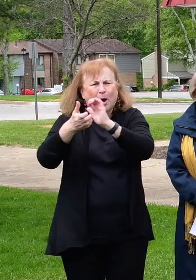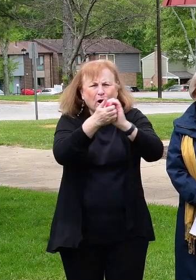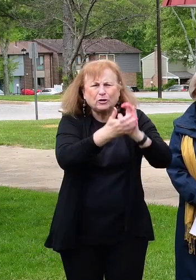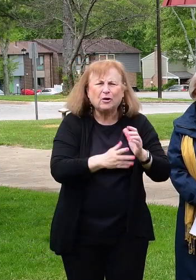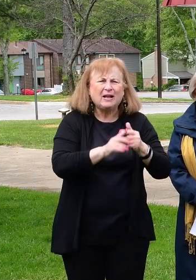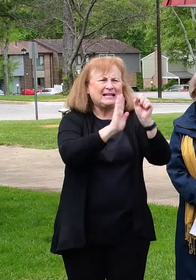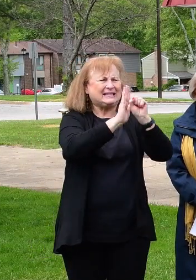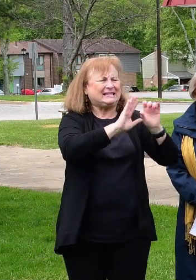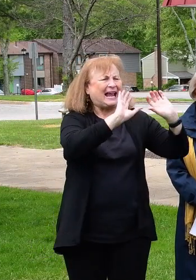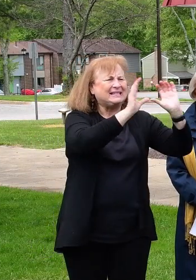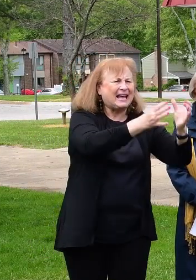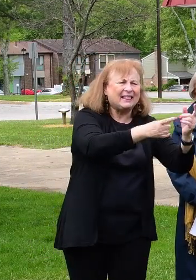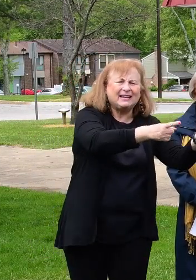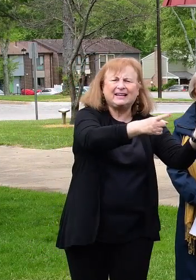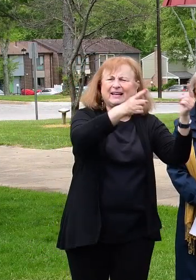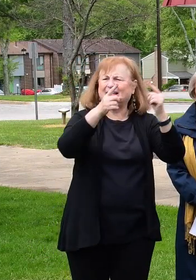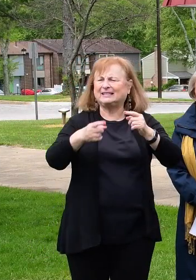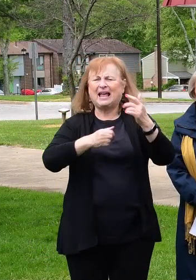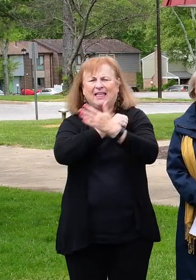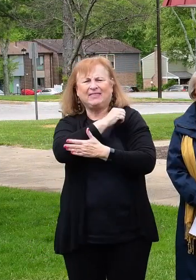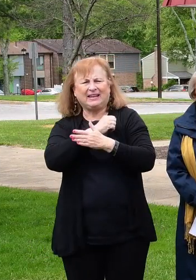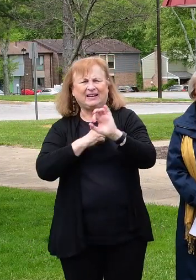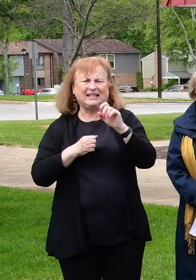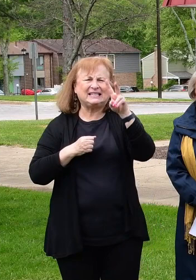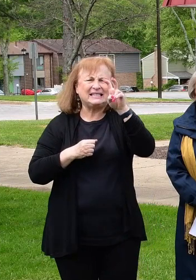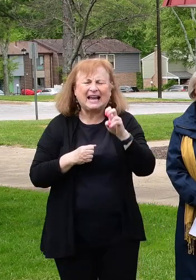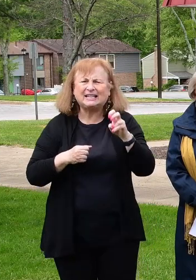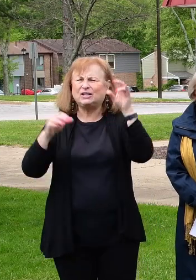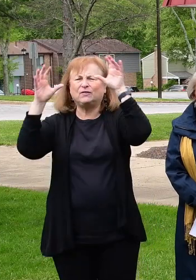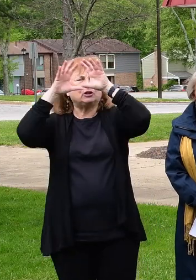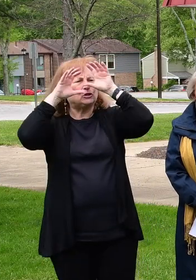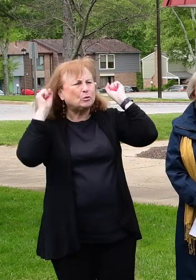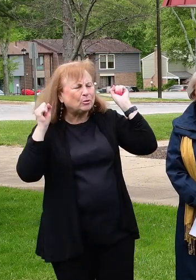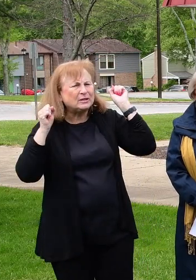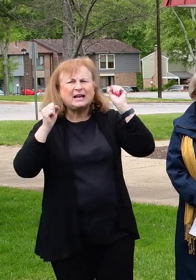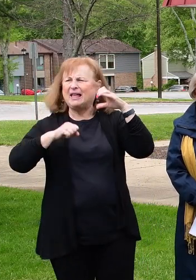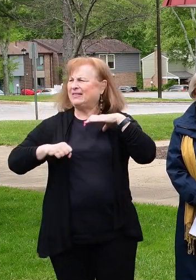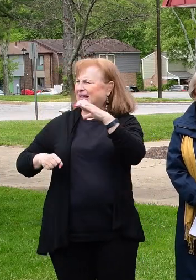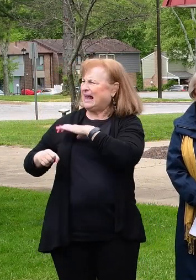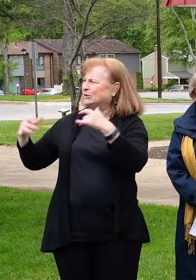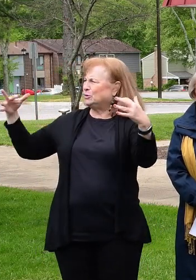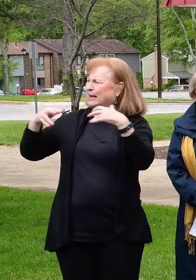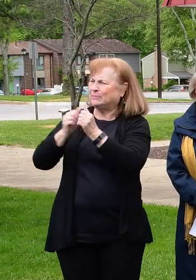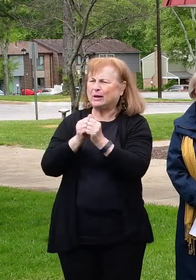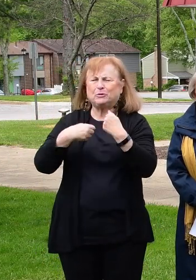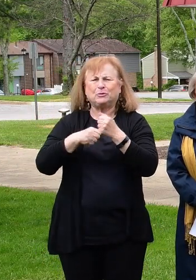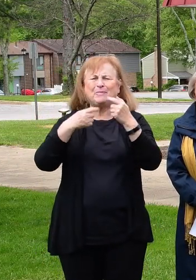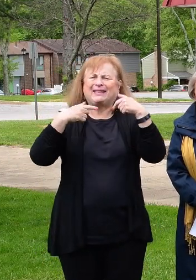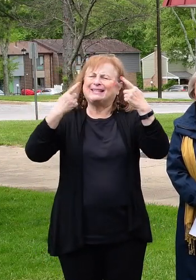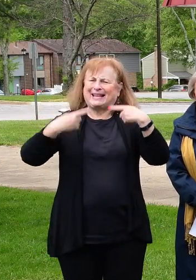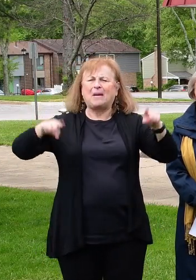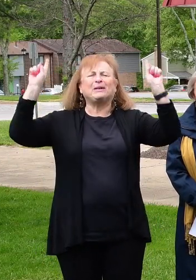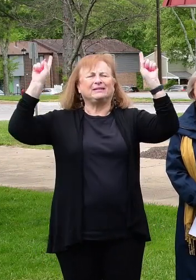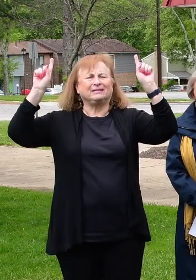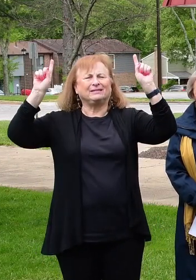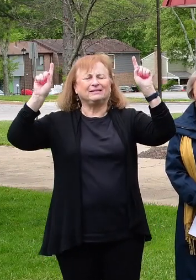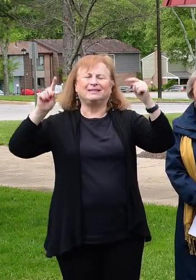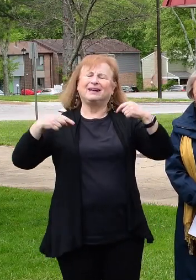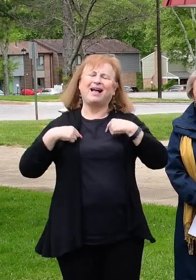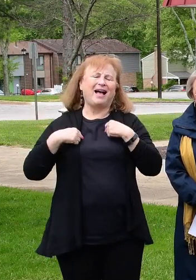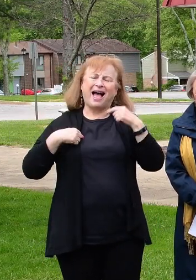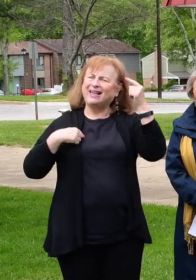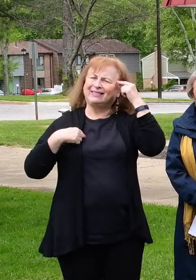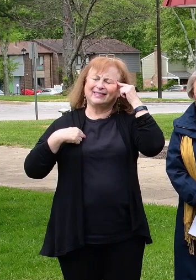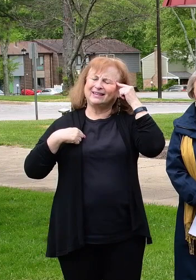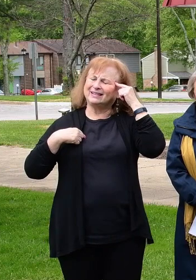from our state delegates, to the county executive, to the superintendent, to the council who came together to make this happen. And I